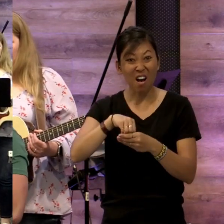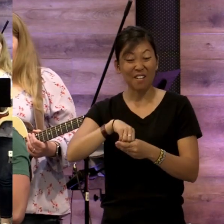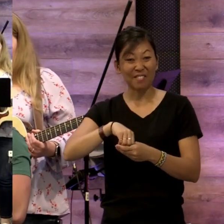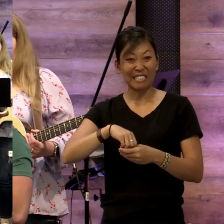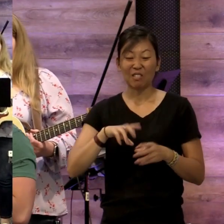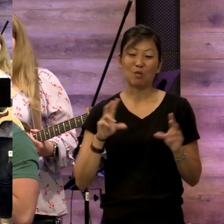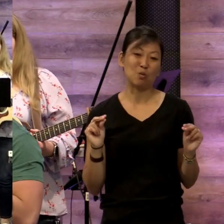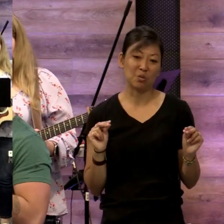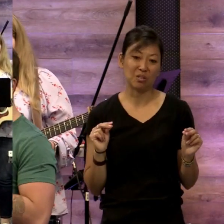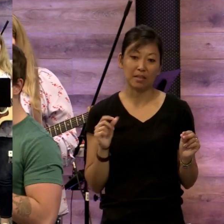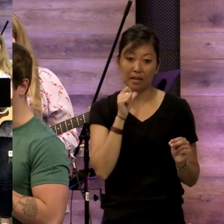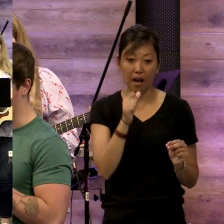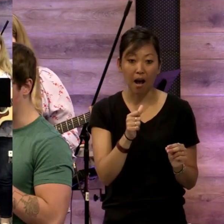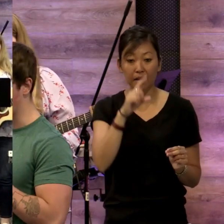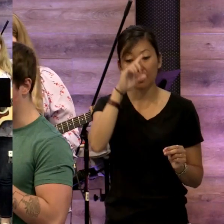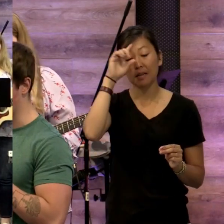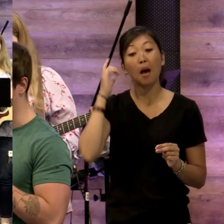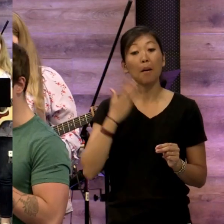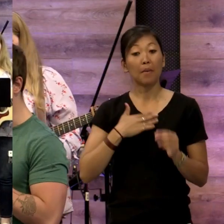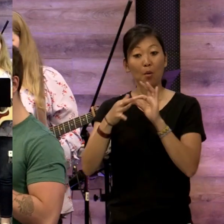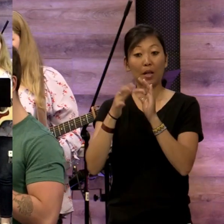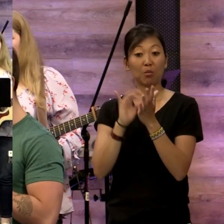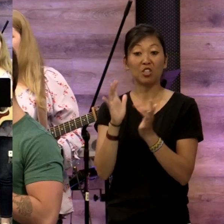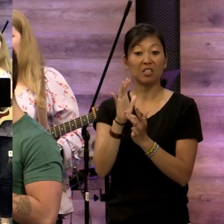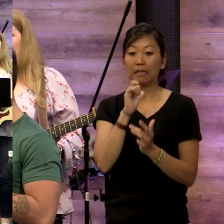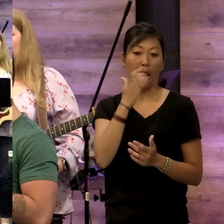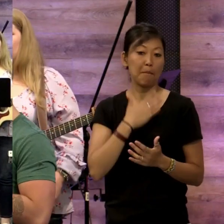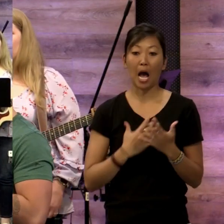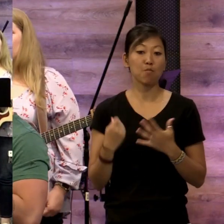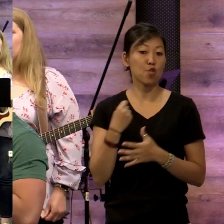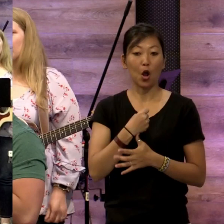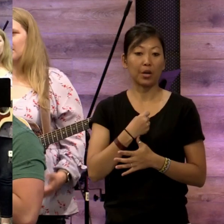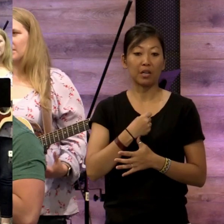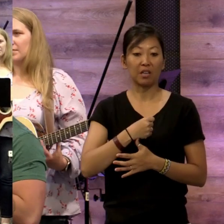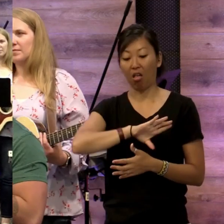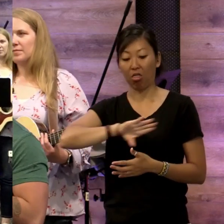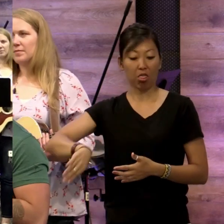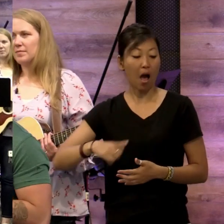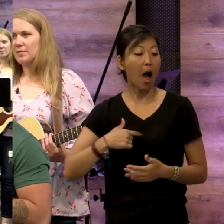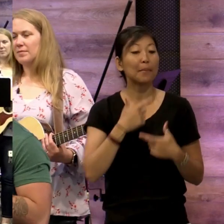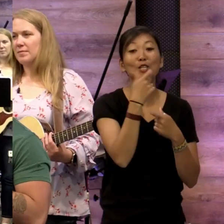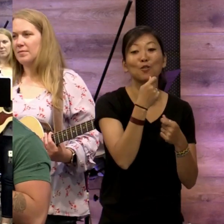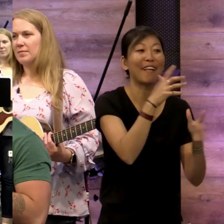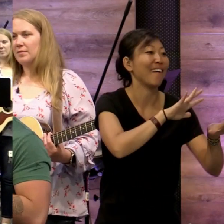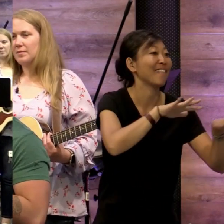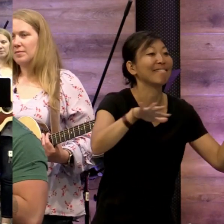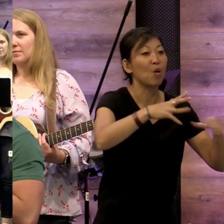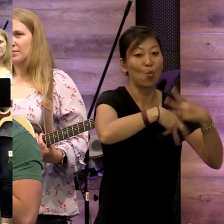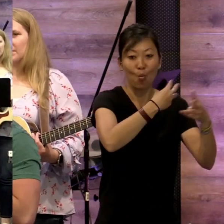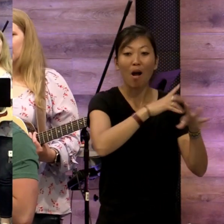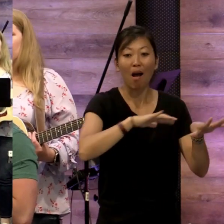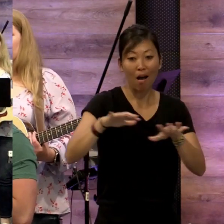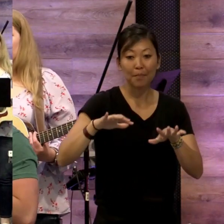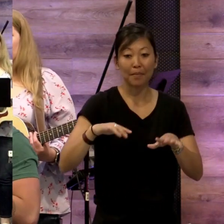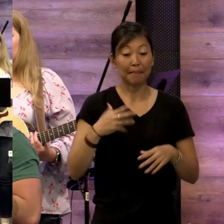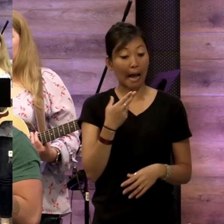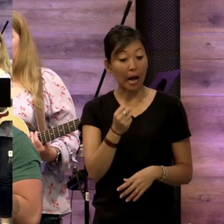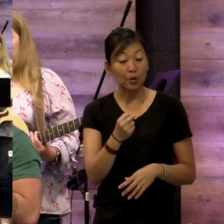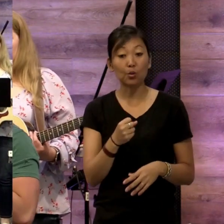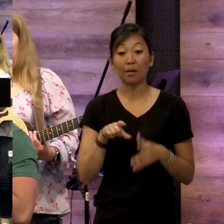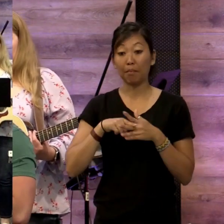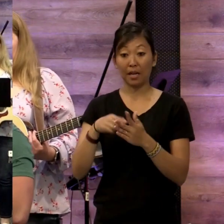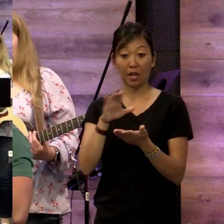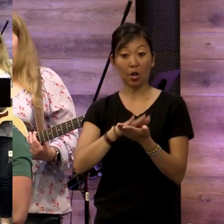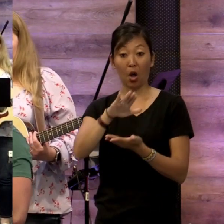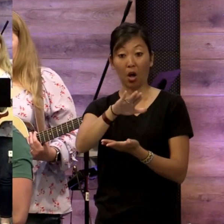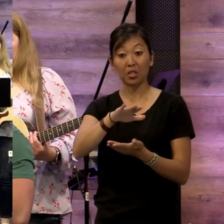it. I didn't prioritize my relationship with Jesus, and I strived more for things of this world. And throughout my later years of high school